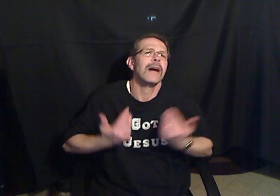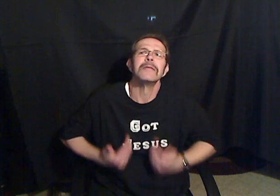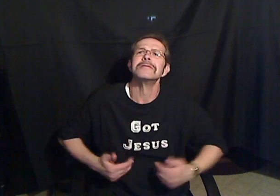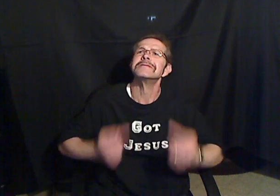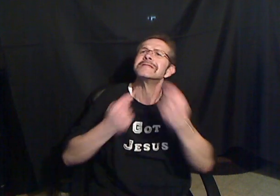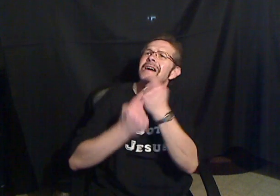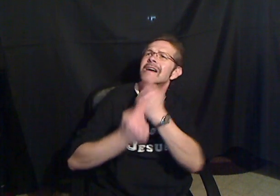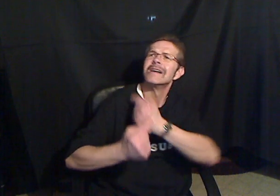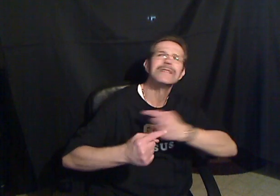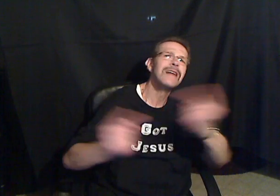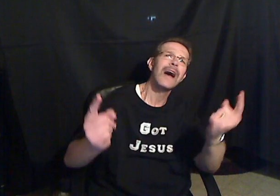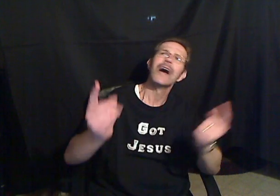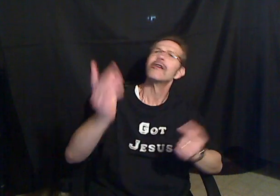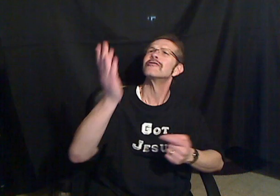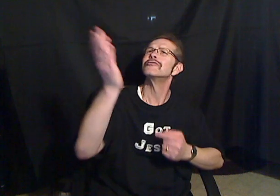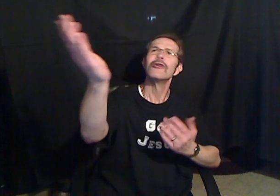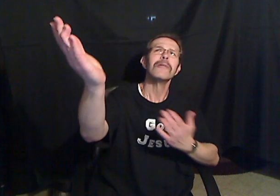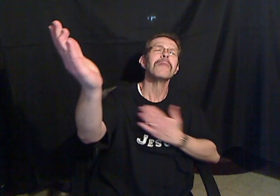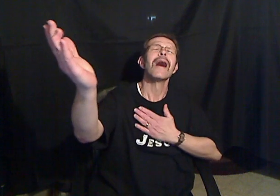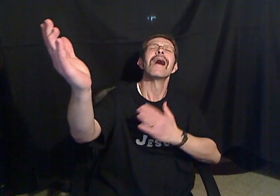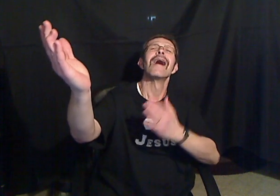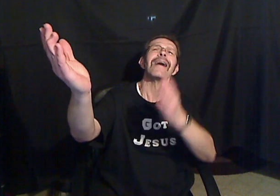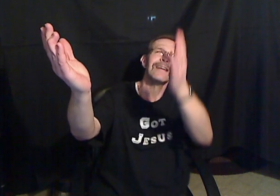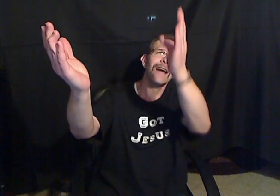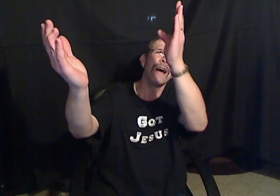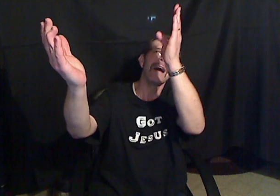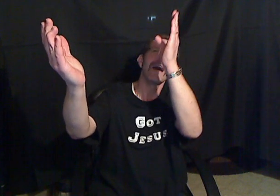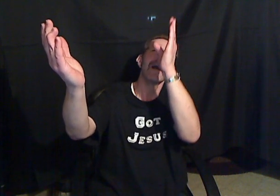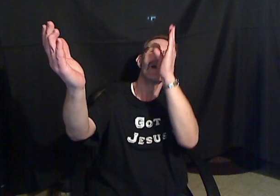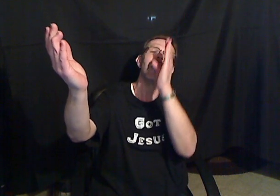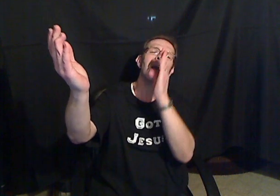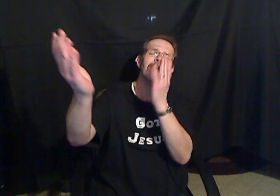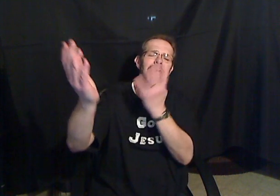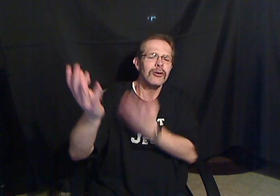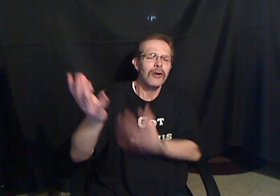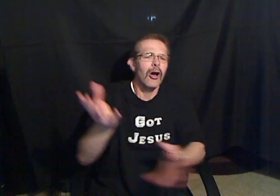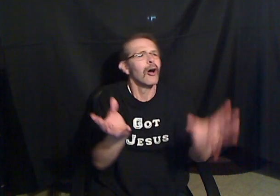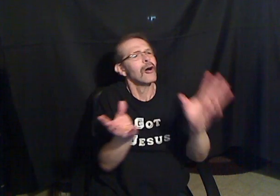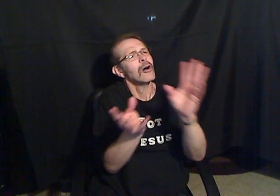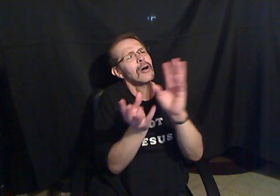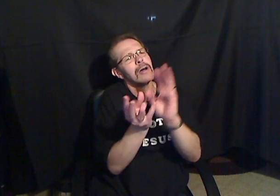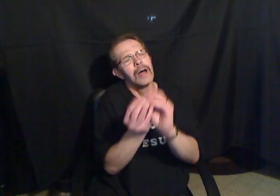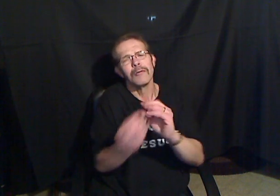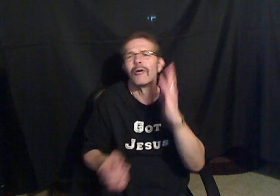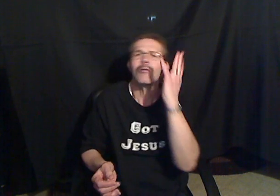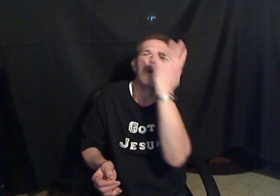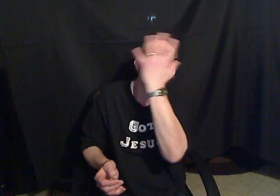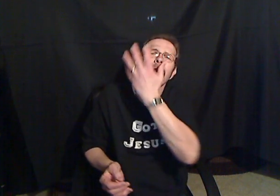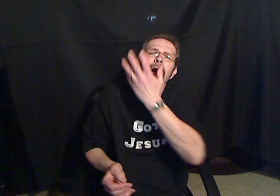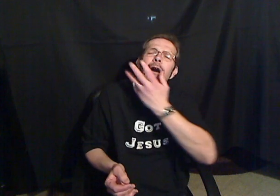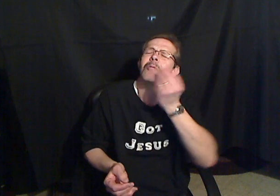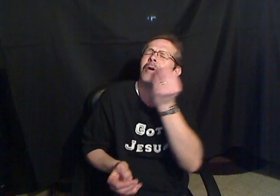am to say that you're my God. You're altogether lovely,